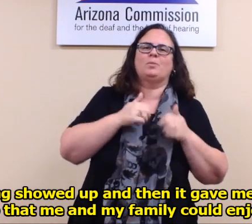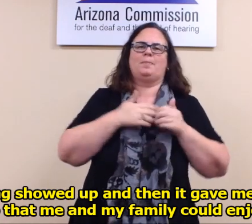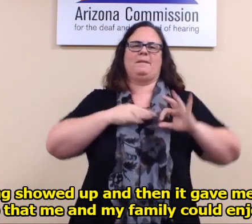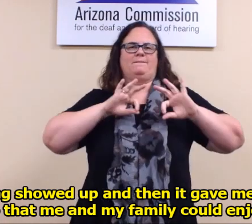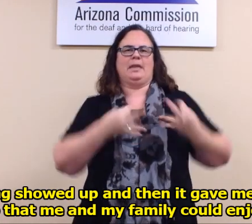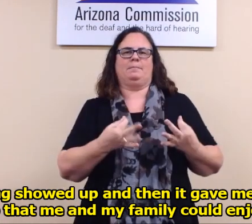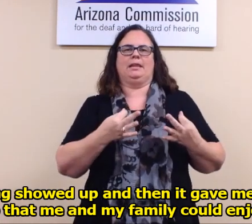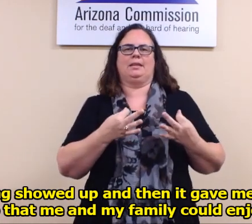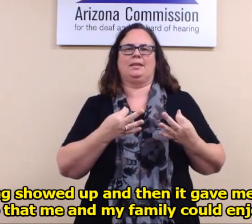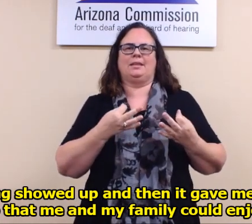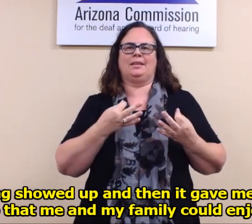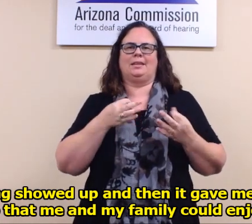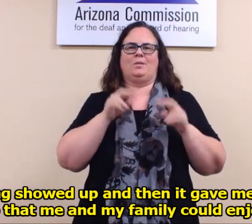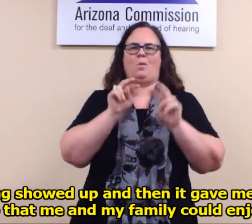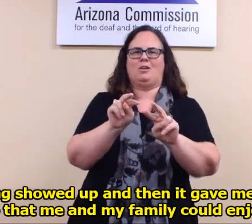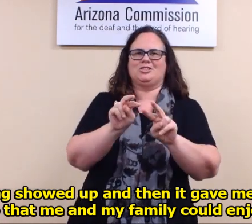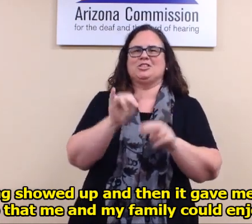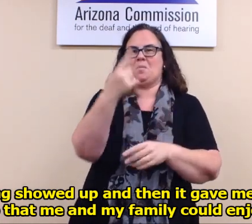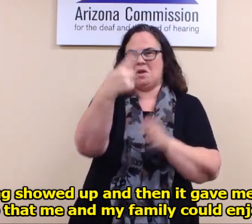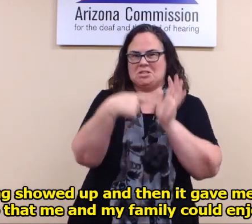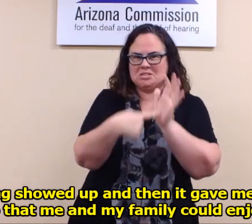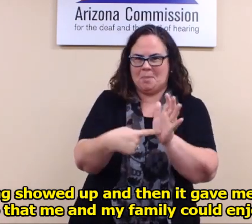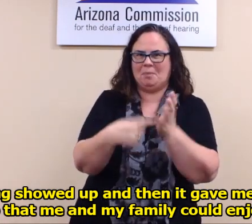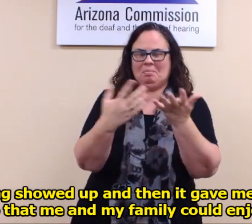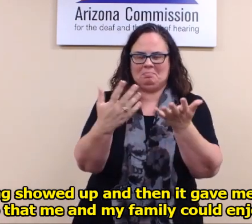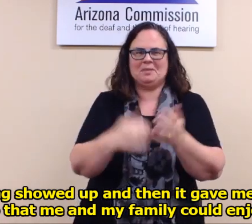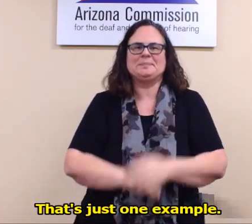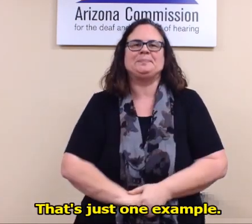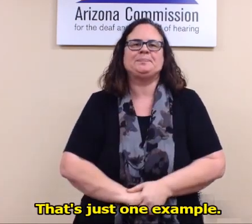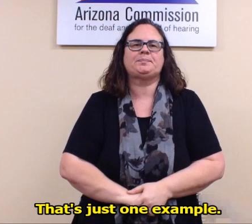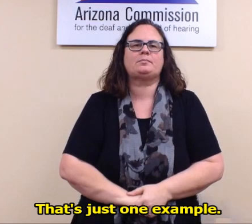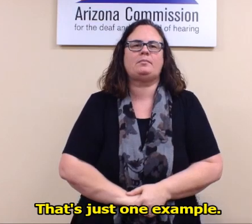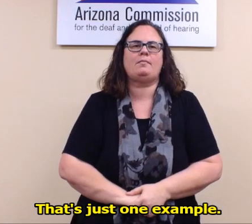to everything so that me and my family could enjoy the movies. That's just one example.